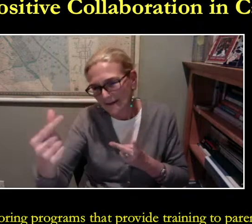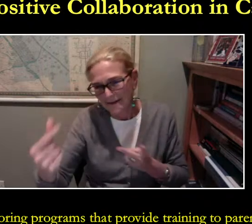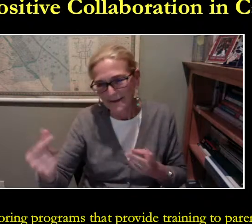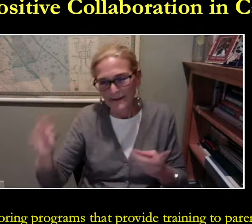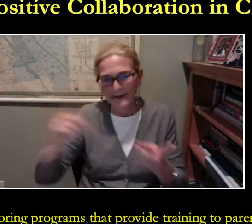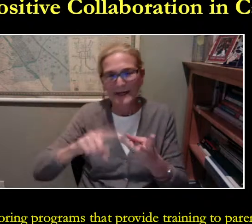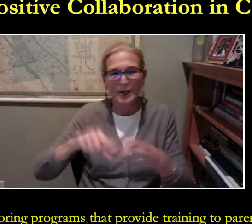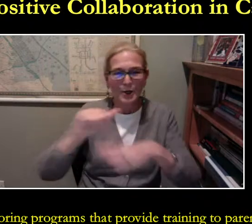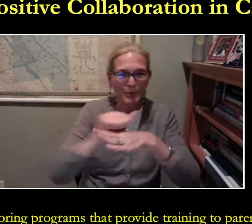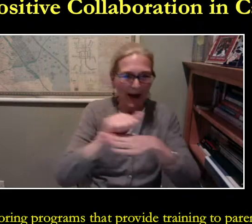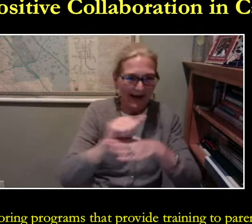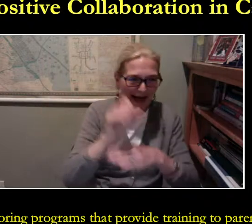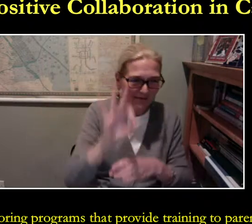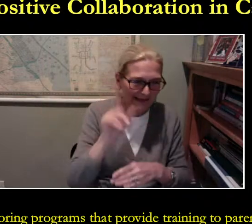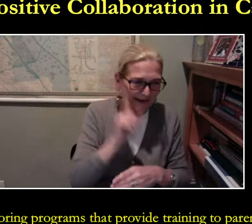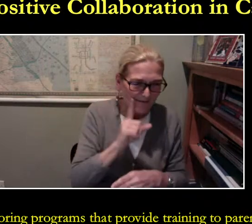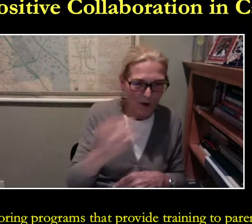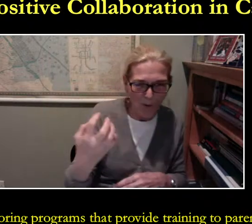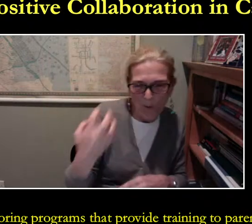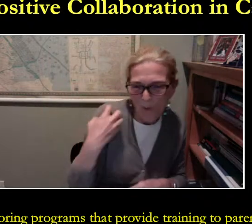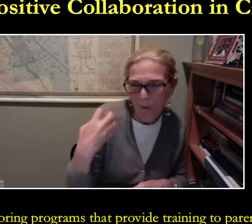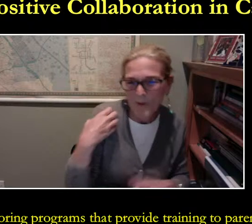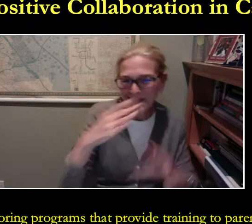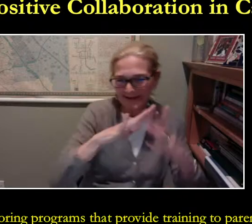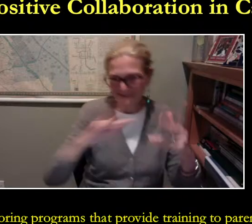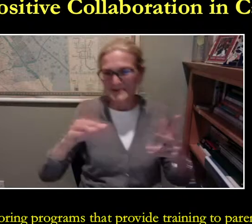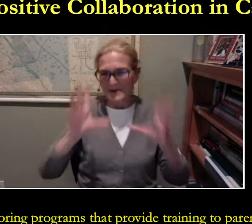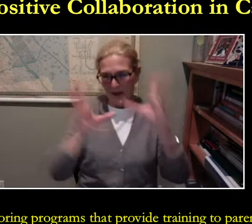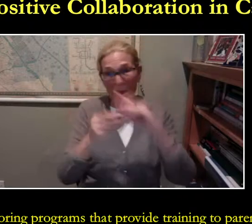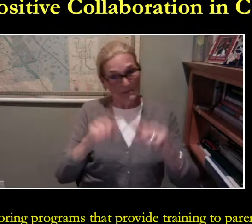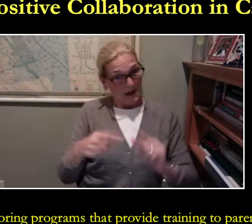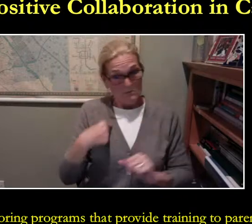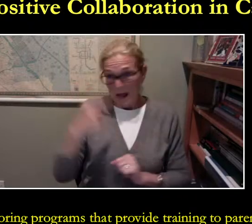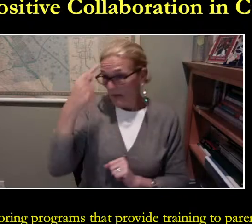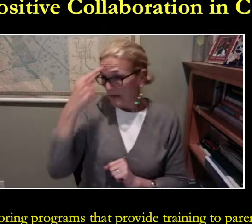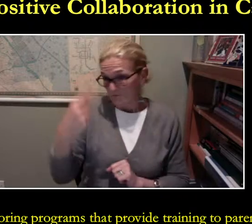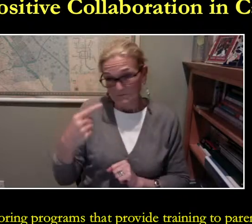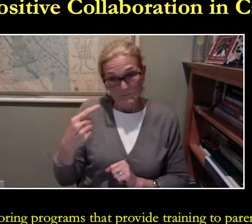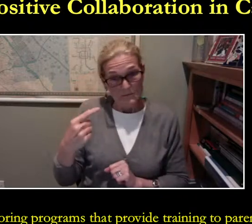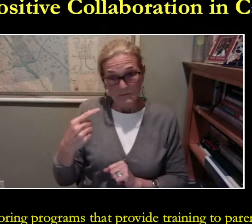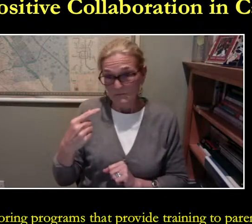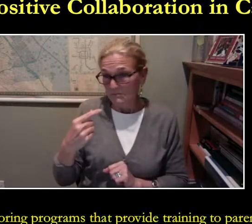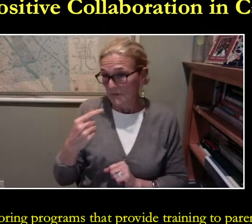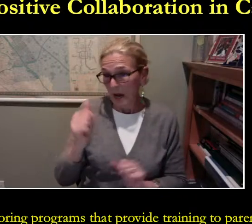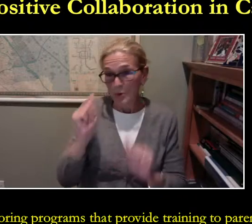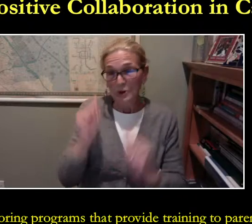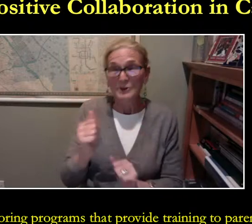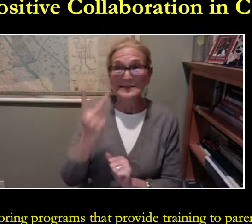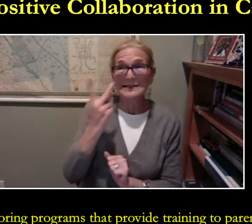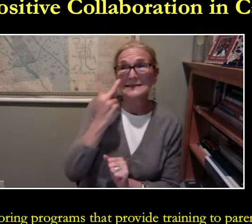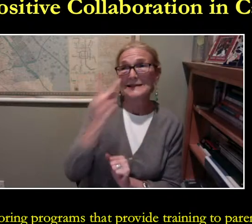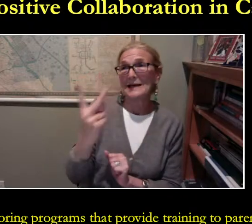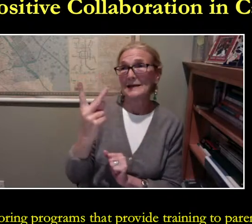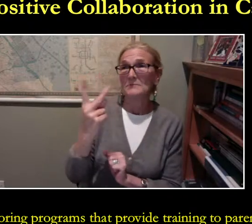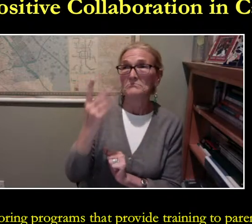always brought up as an issue. Staffing currently being a huge issue. Training deaf coaches. But I think, if